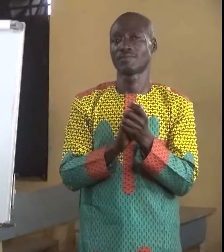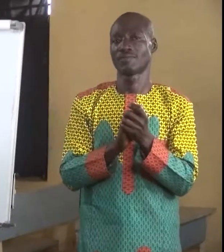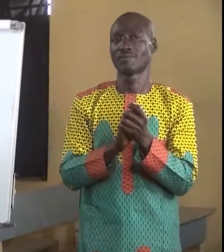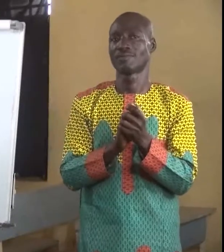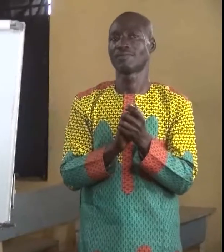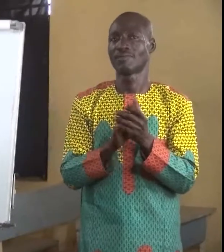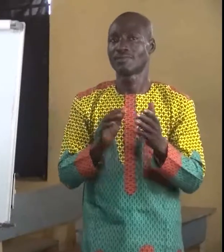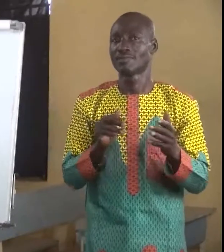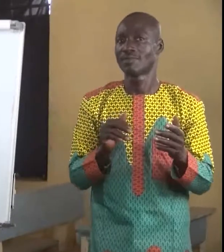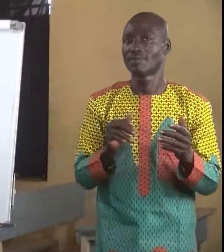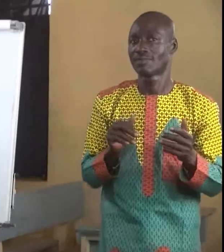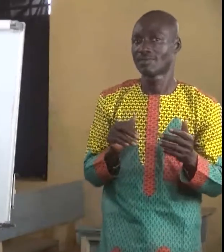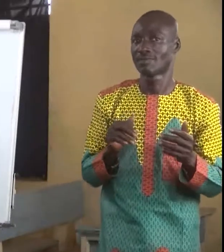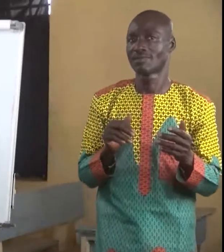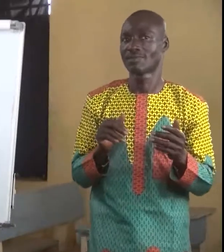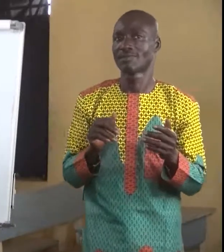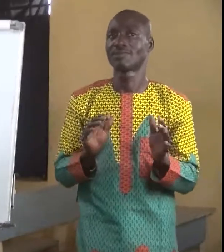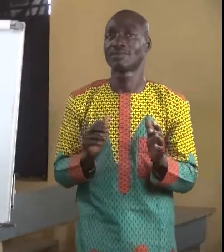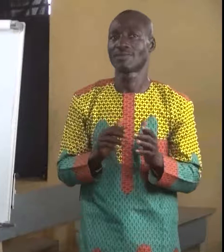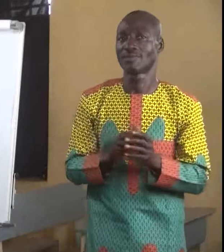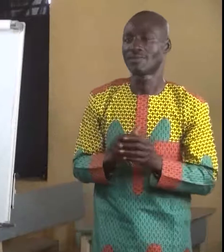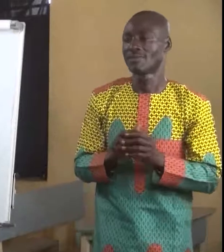increase in the demand of goods and services,